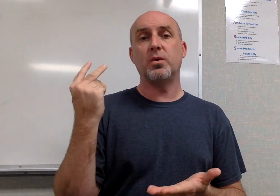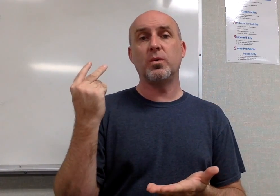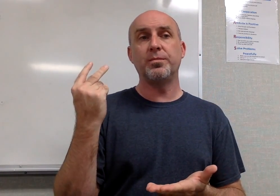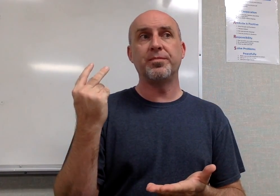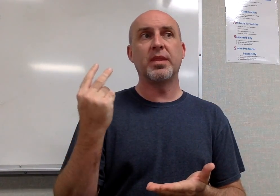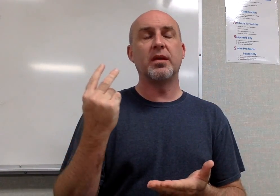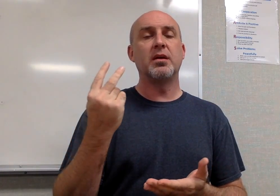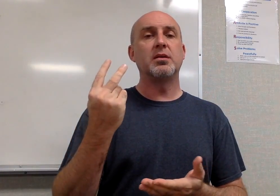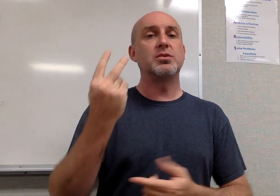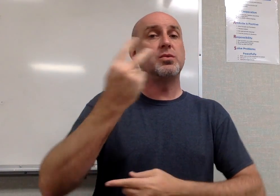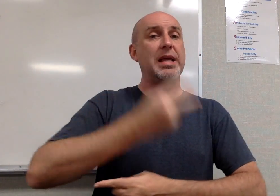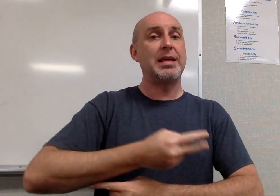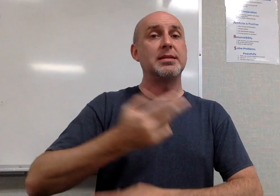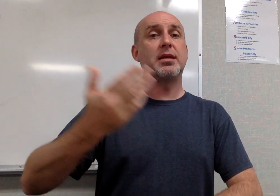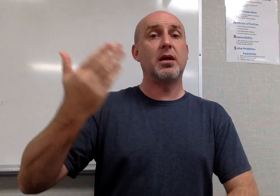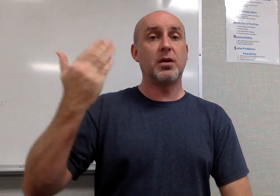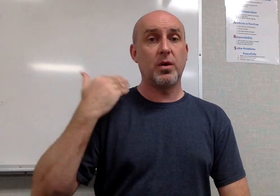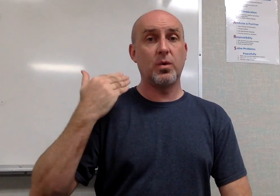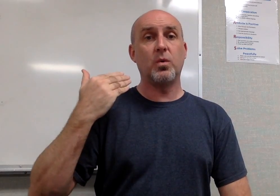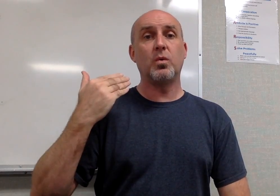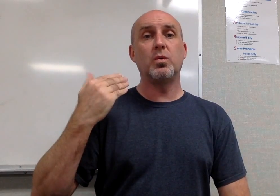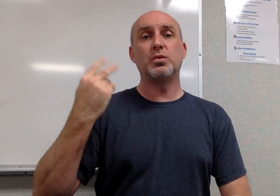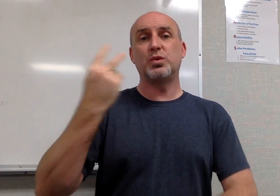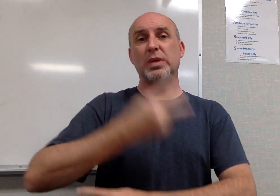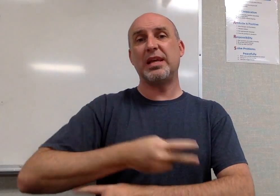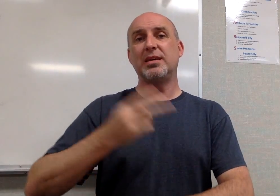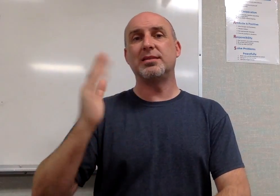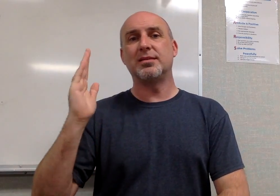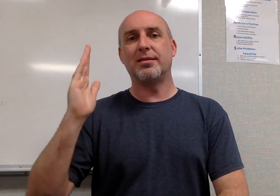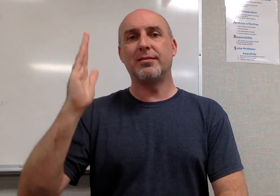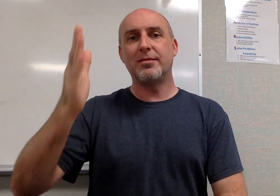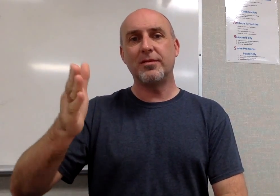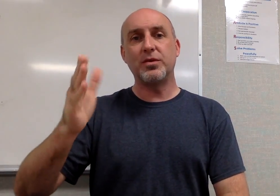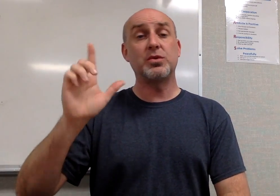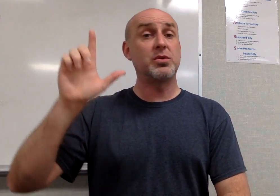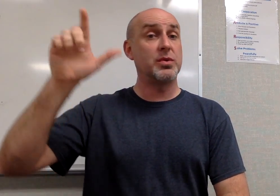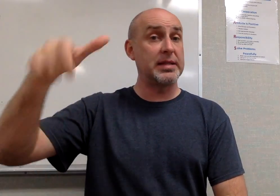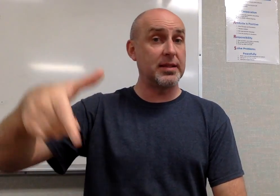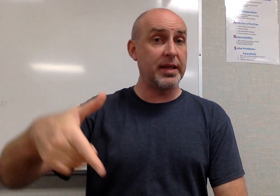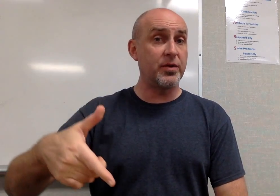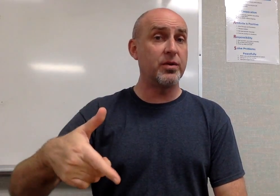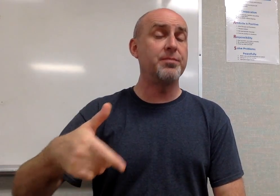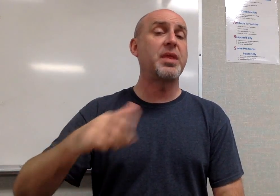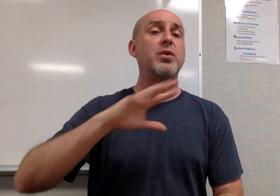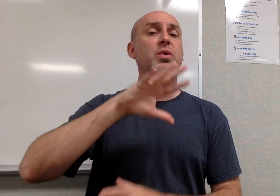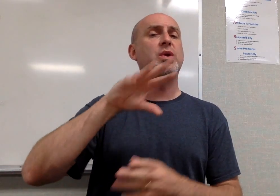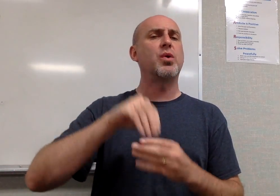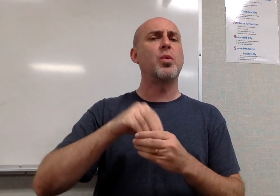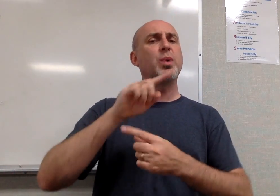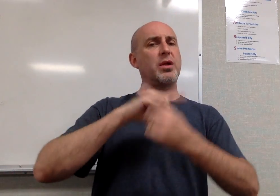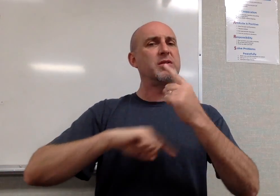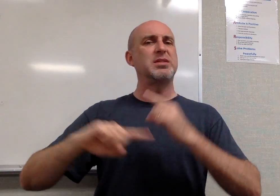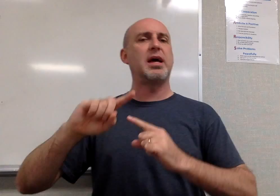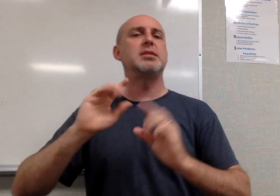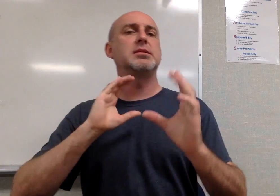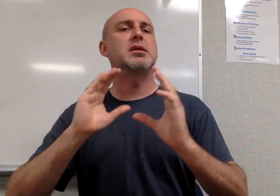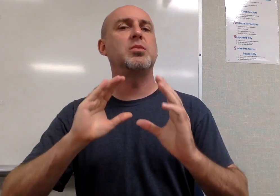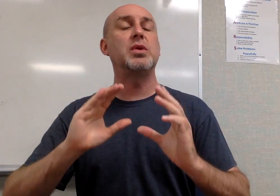ago, 2 days ago, 2 days in the future, 2 days later, how you can incorporate all those signs to